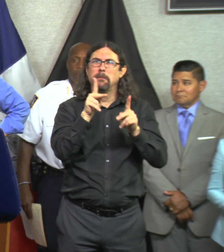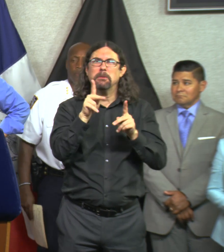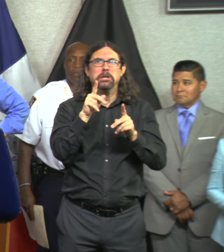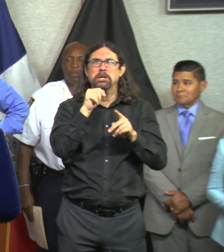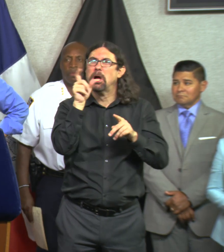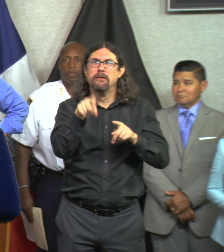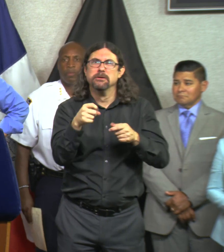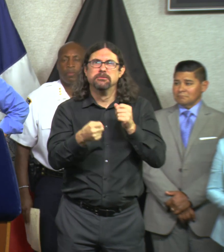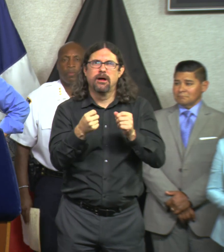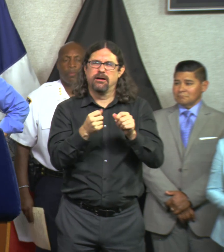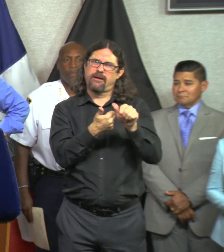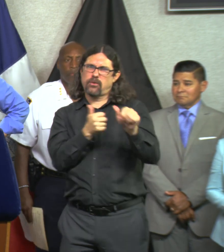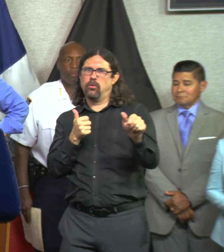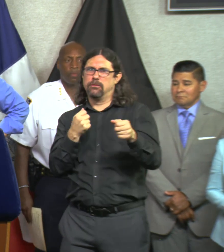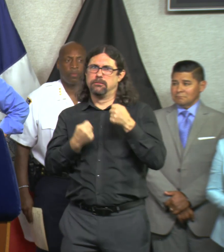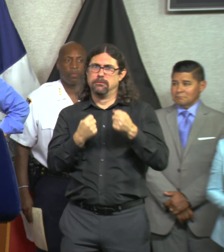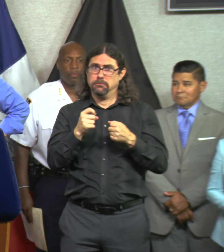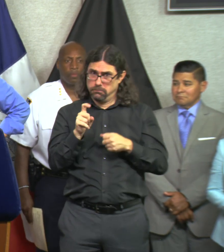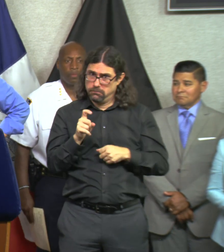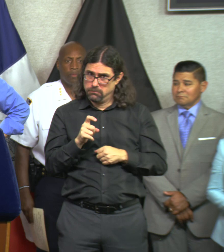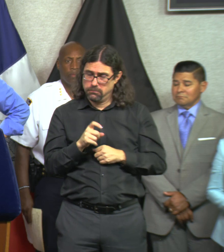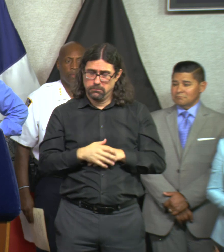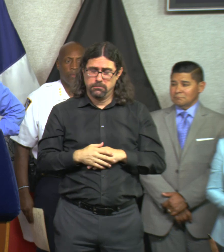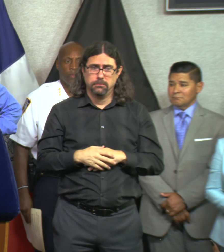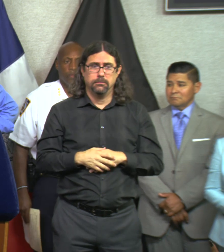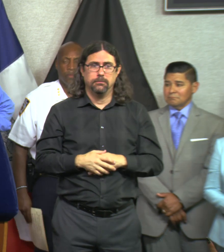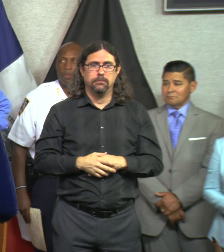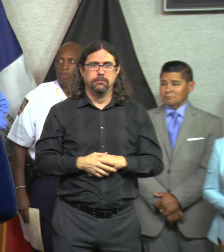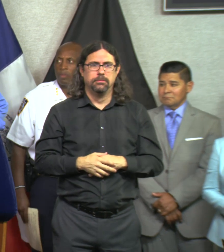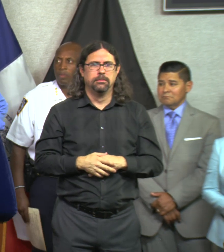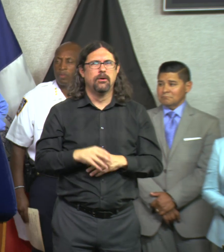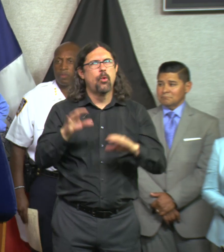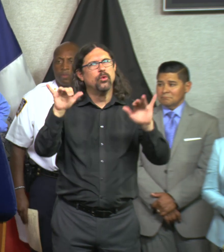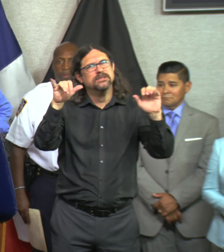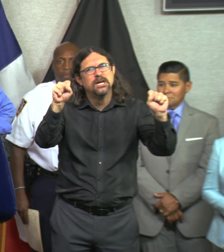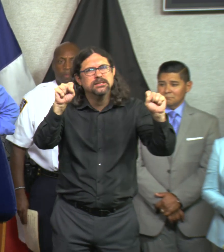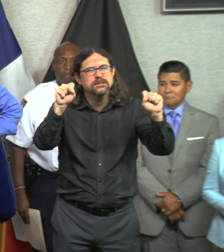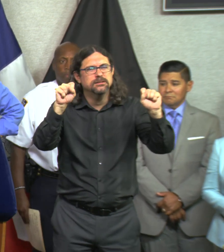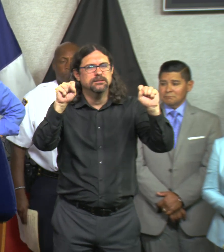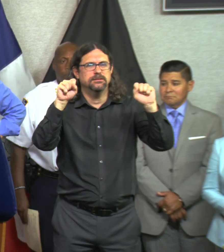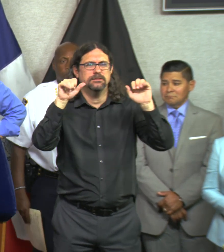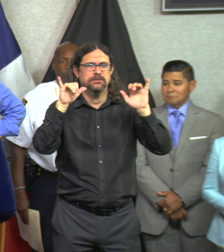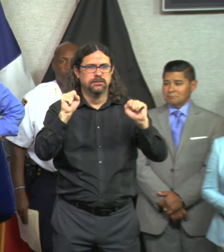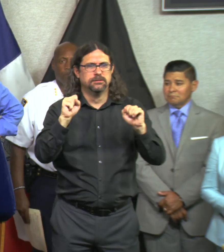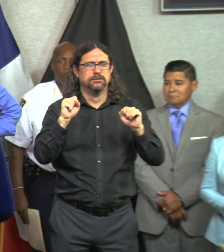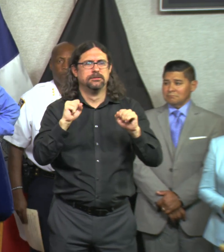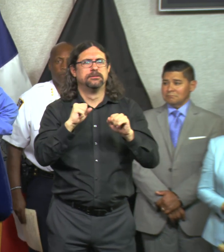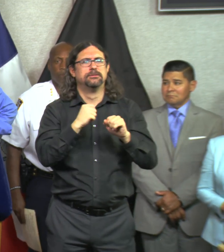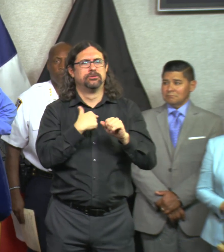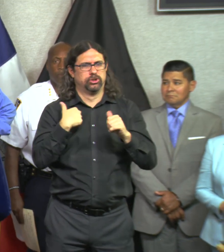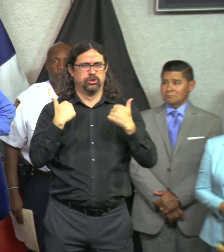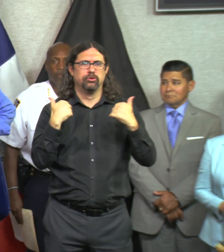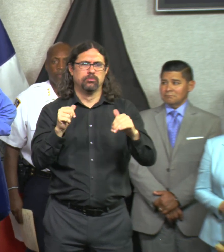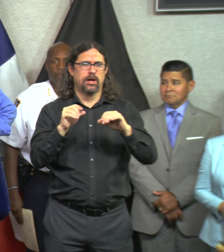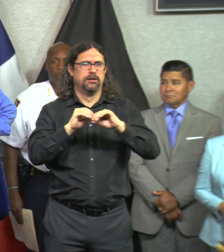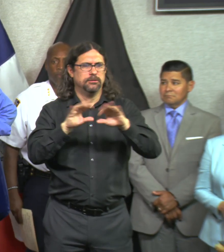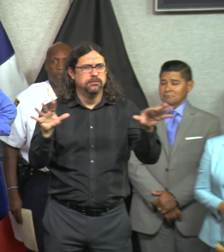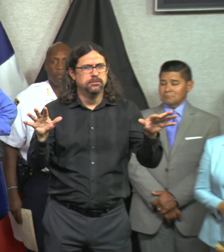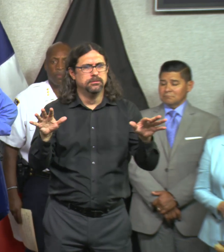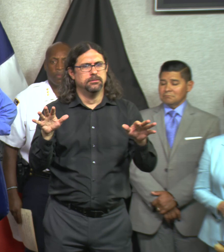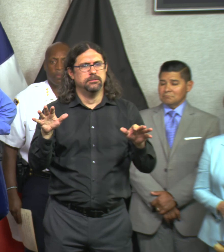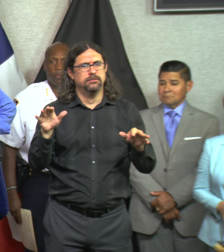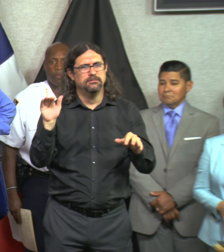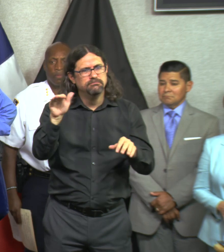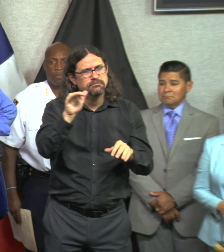snow emergencies, we've been very clear and aggressive, sometimes including enforcement actions when we need people off the road. I like to be honest